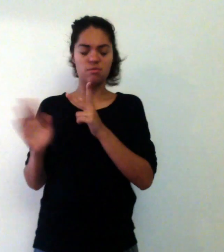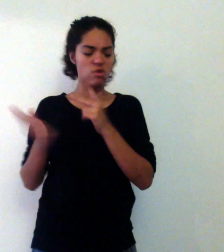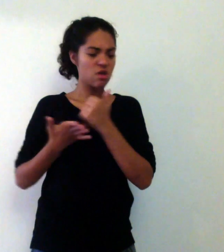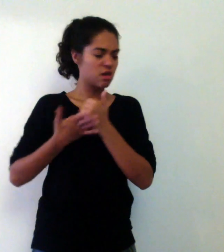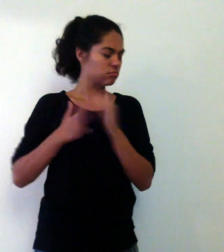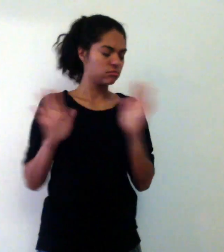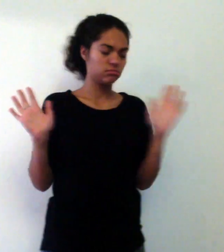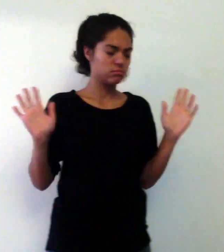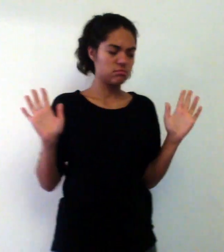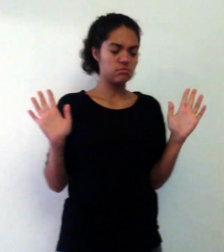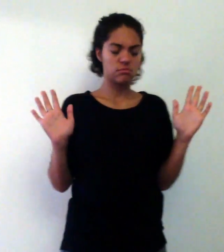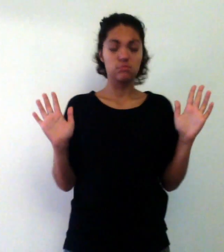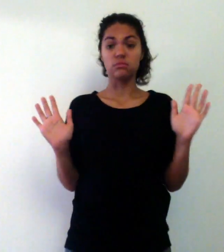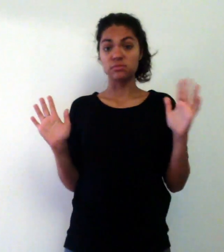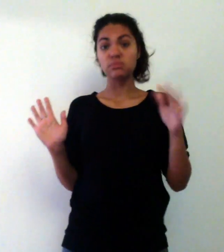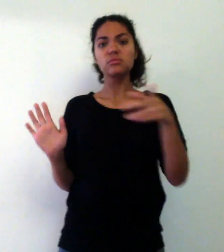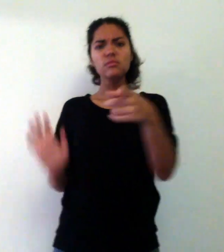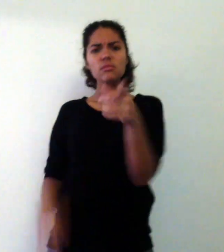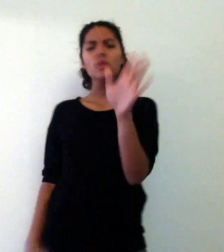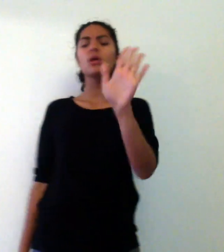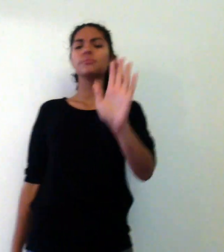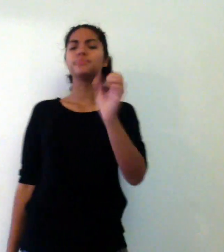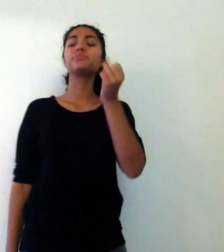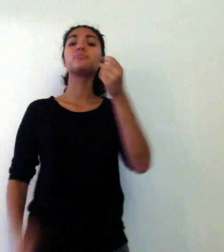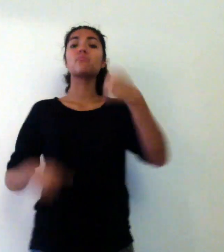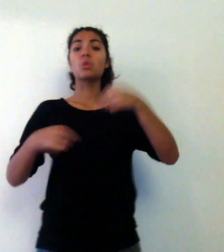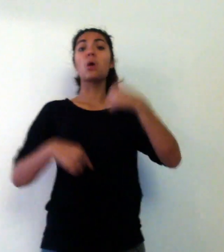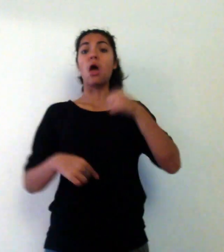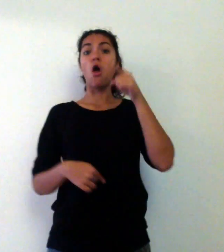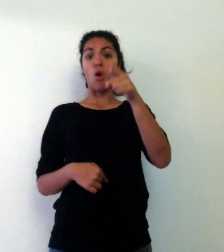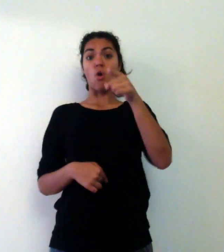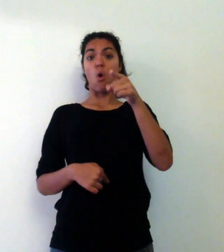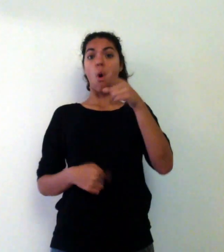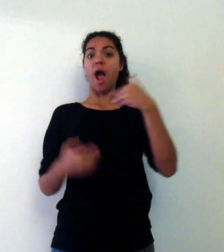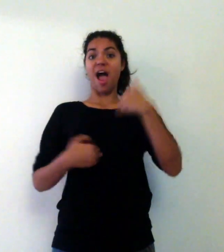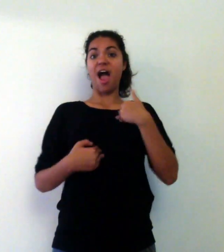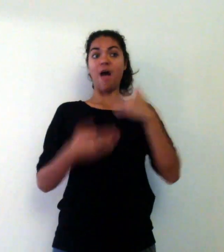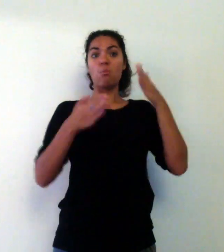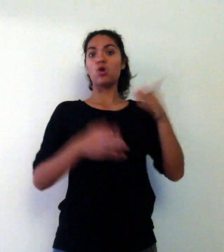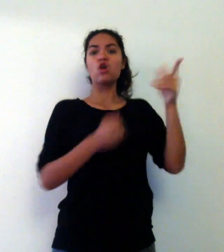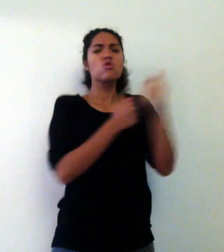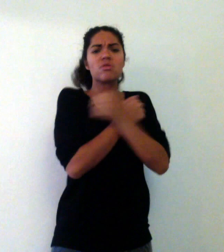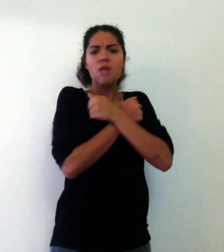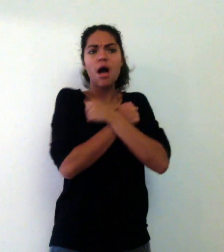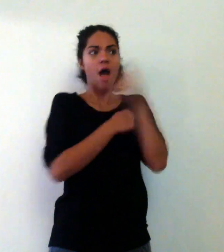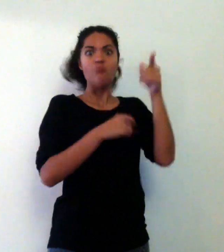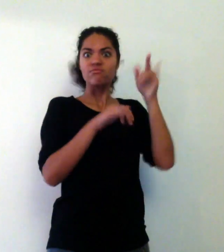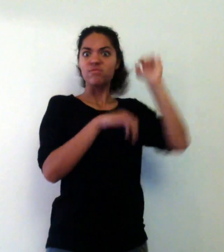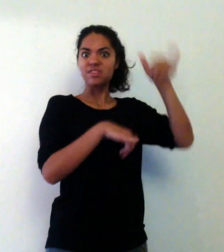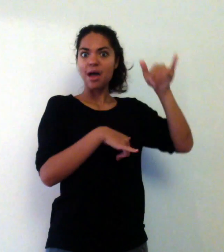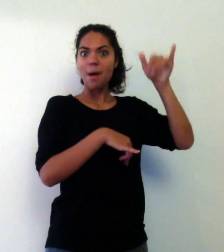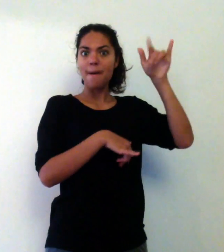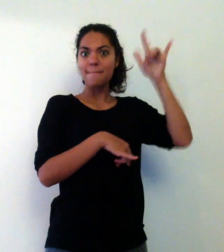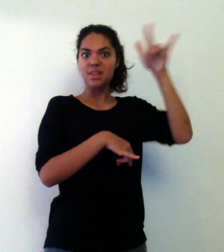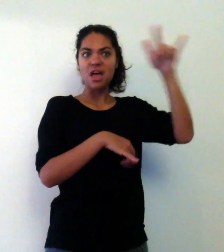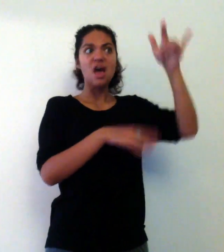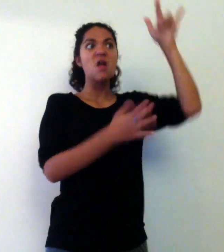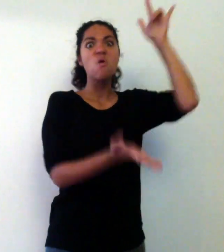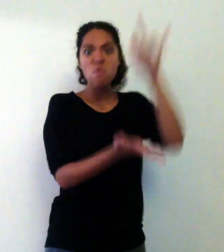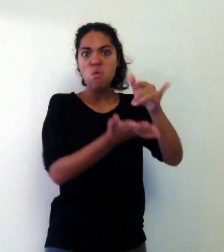plane, and this pilot and this crew had been responsible for rescuing them, wouldn't you want to go and spend a moment with him,